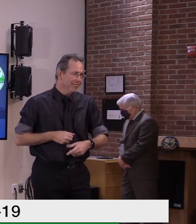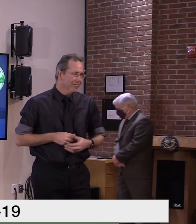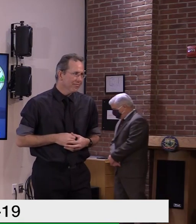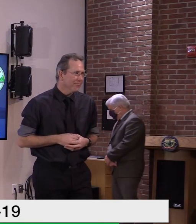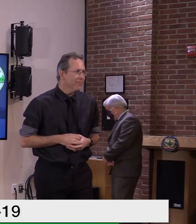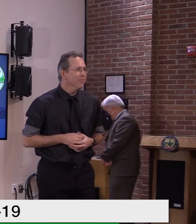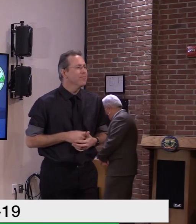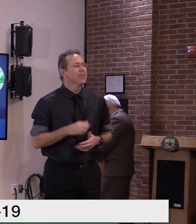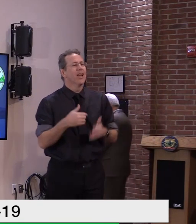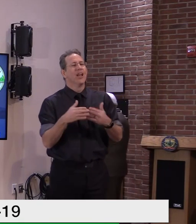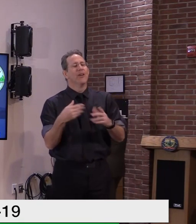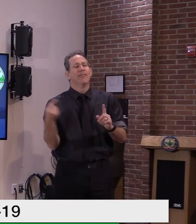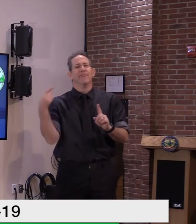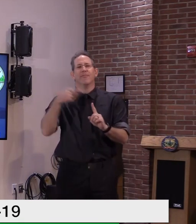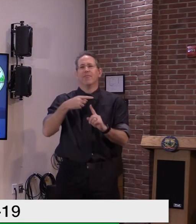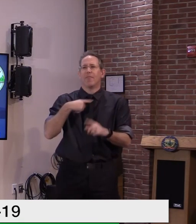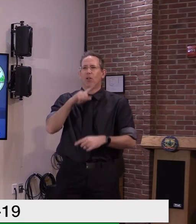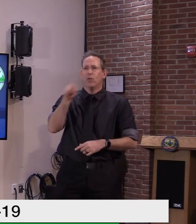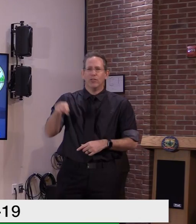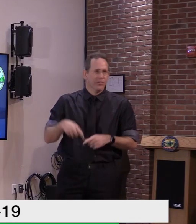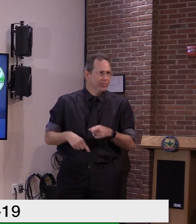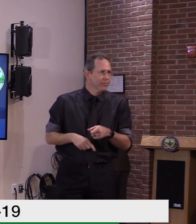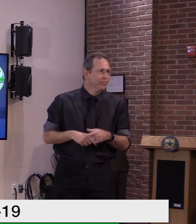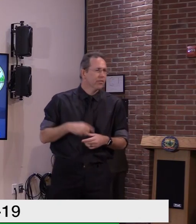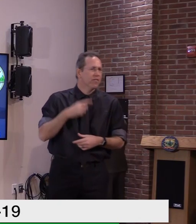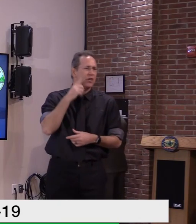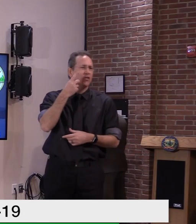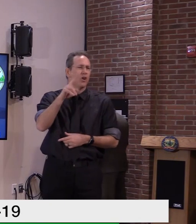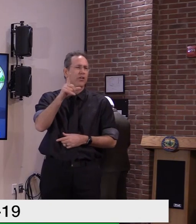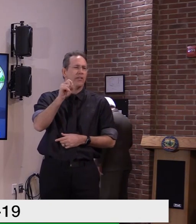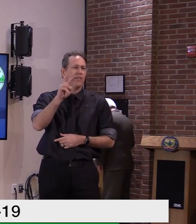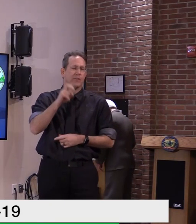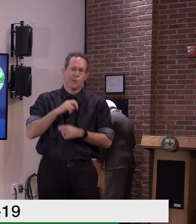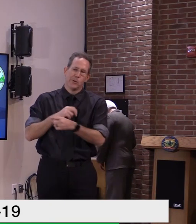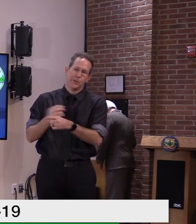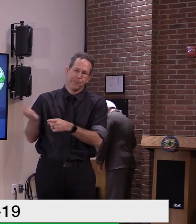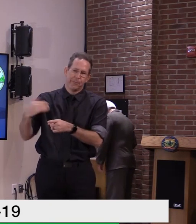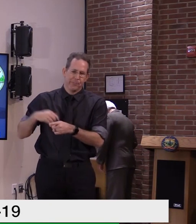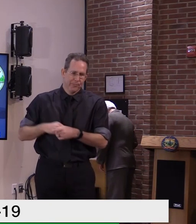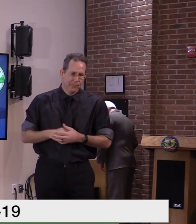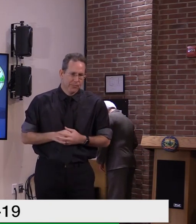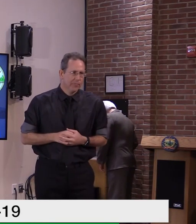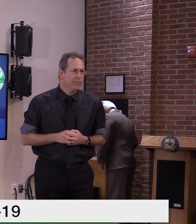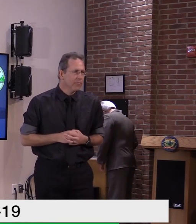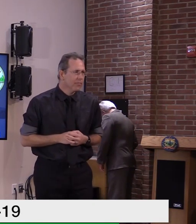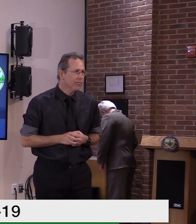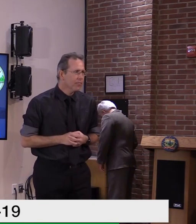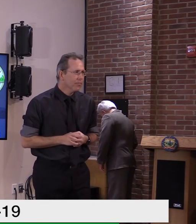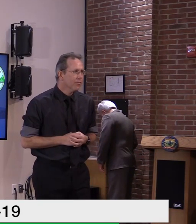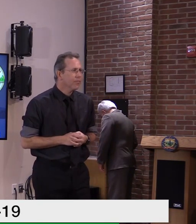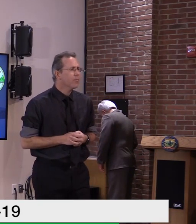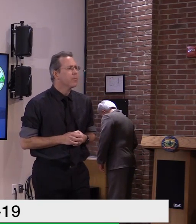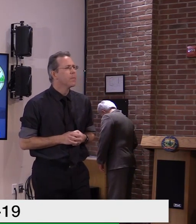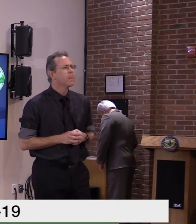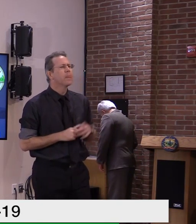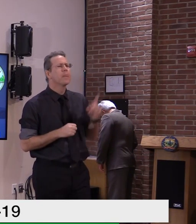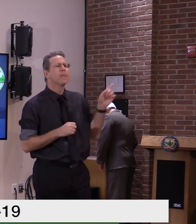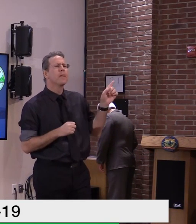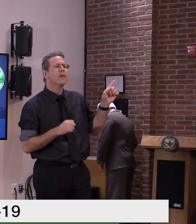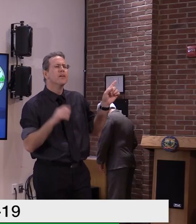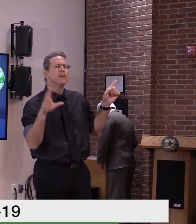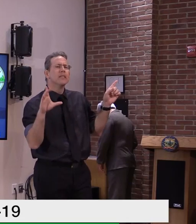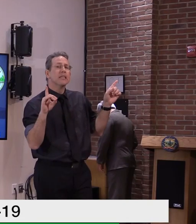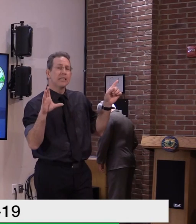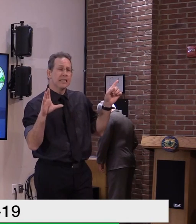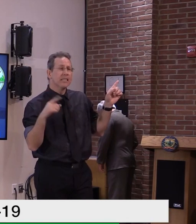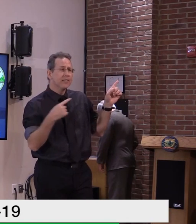Dr. Levine, the CDC has said that the percentage of respiratory specimens that are testing positive